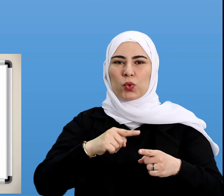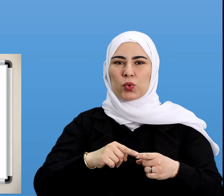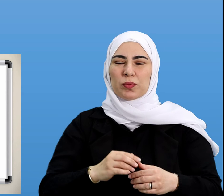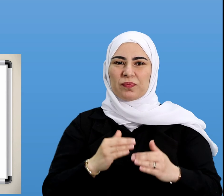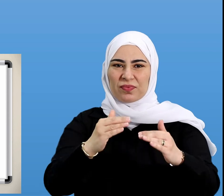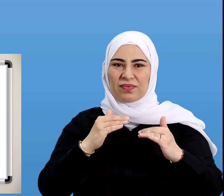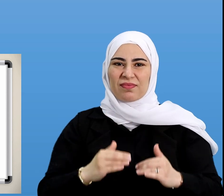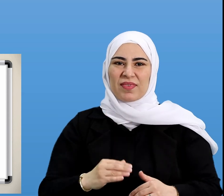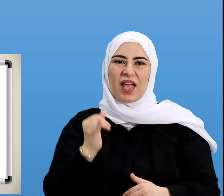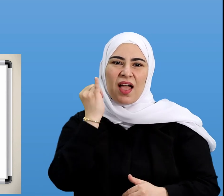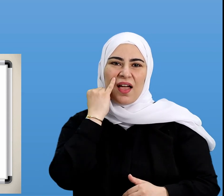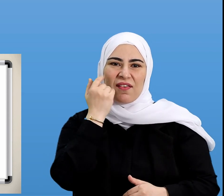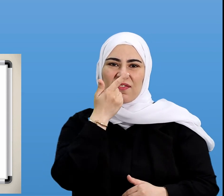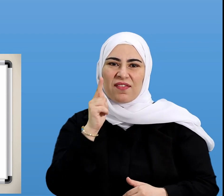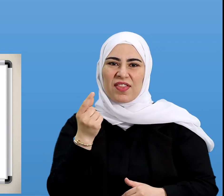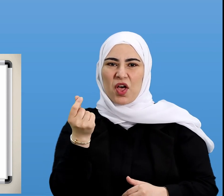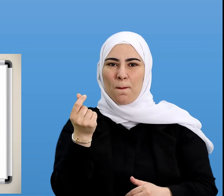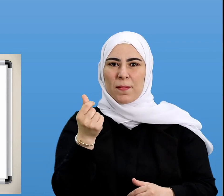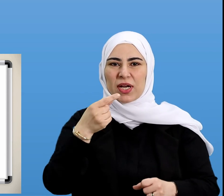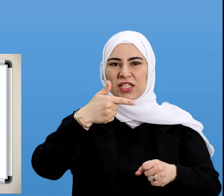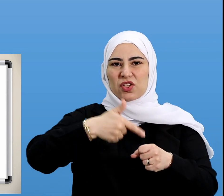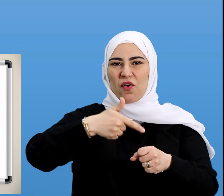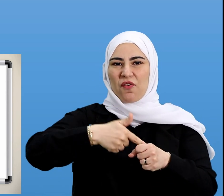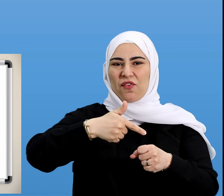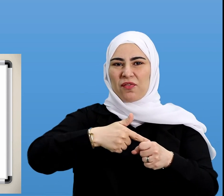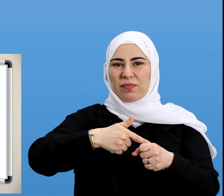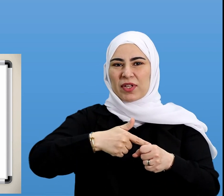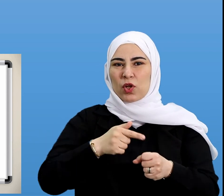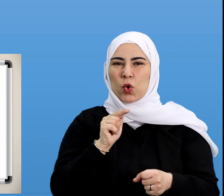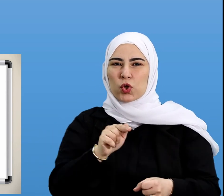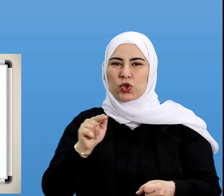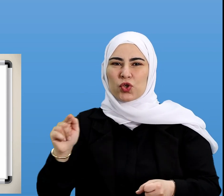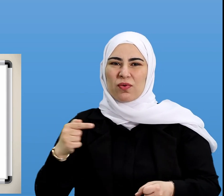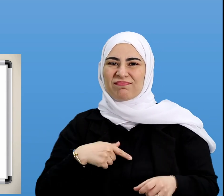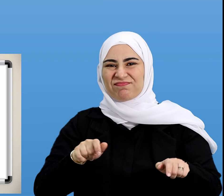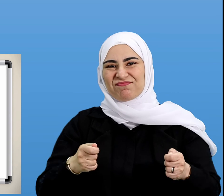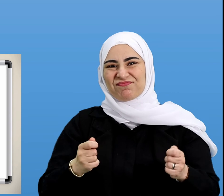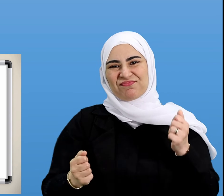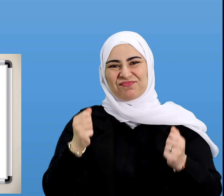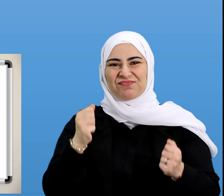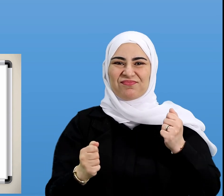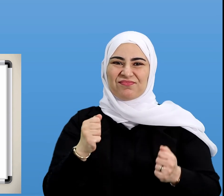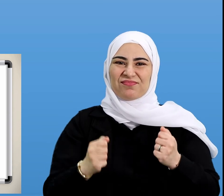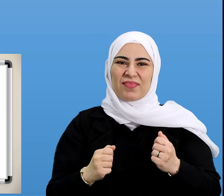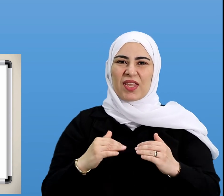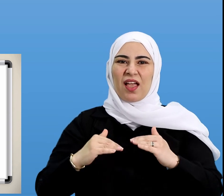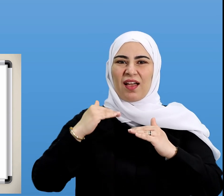The correct answer is goes up. C. My alarm clock blank at 6 o'clock every